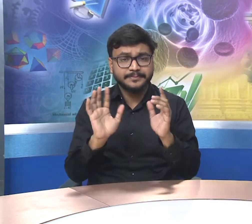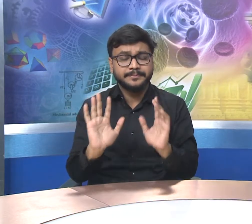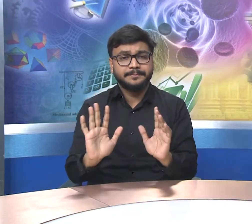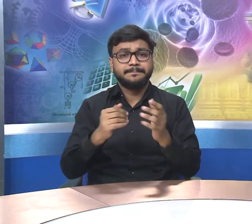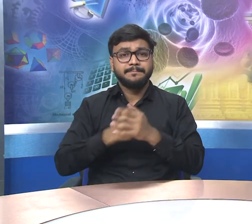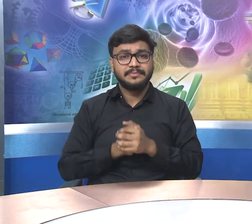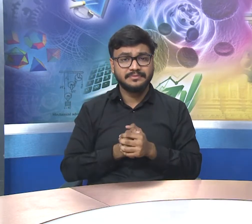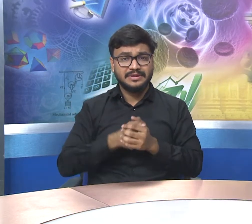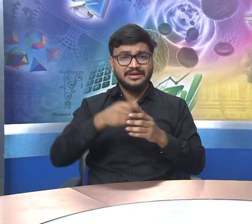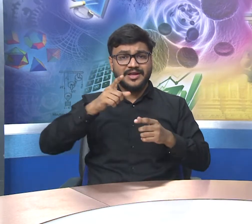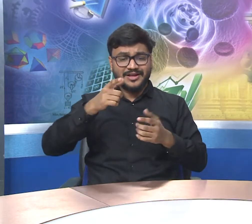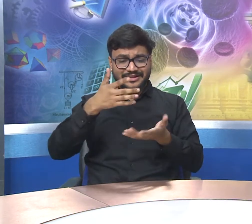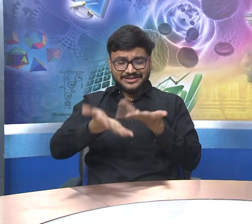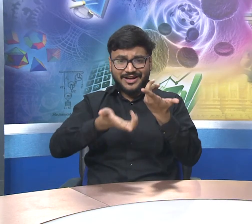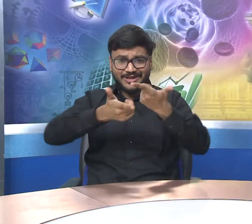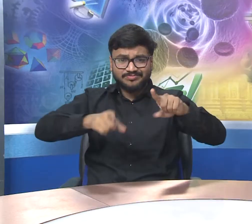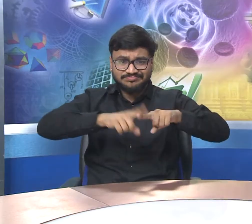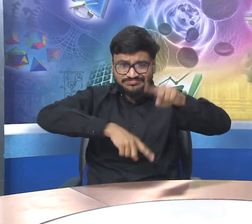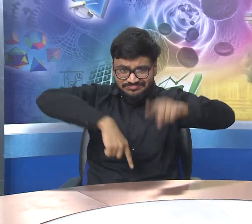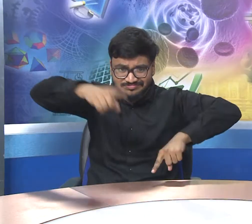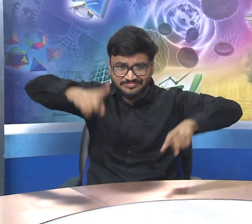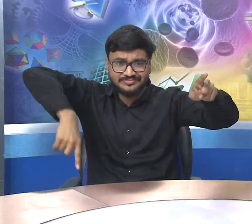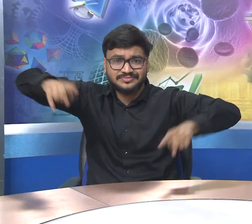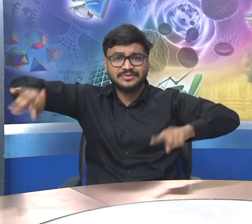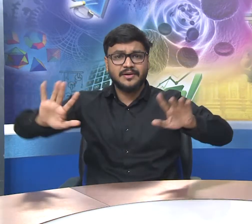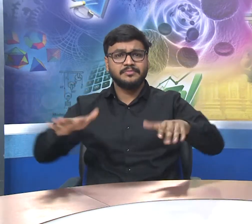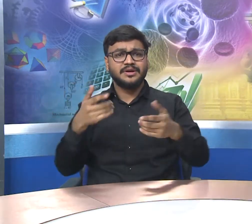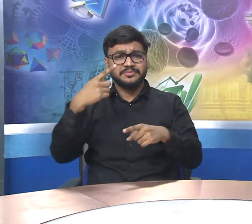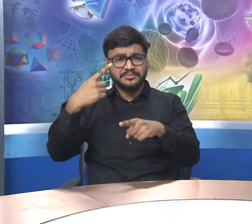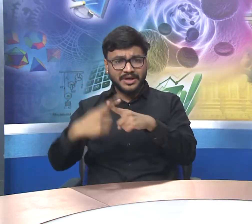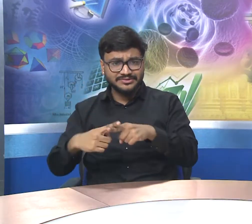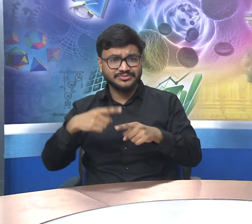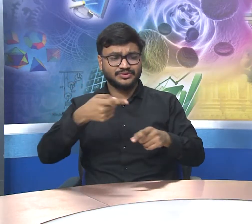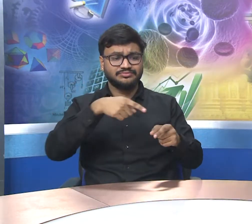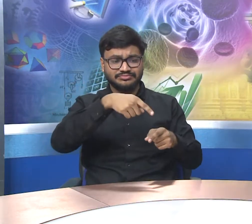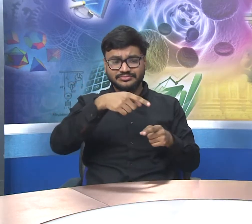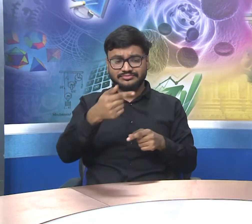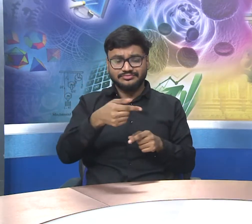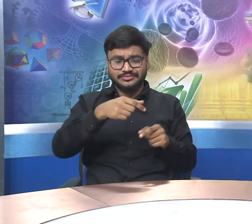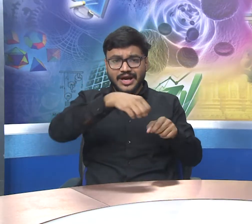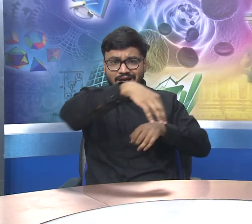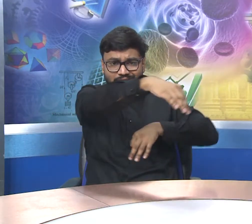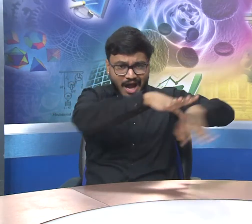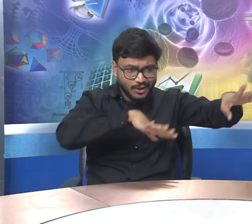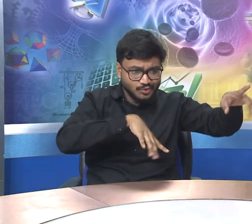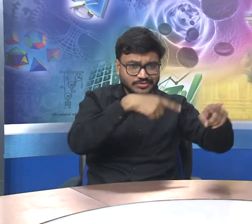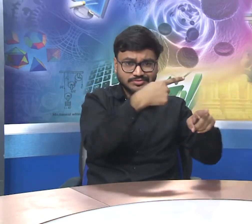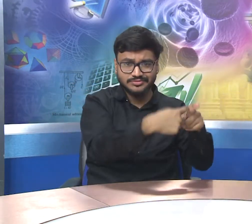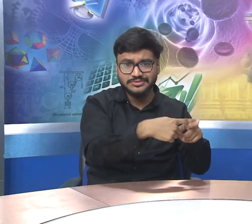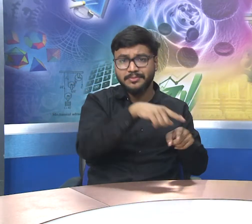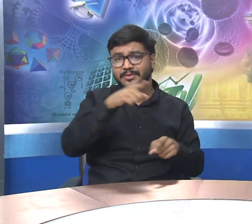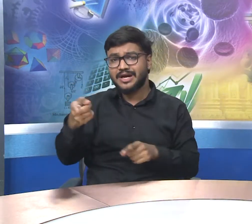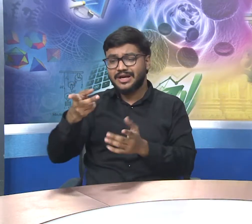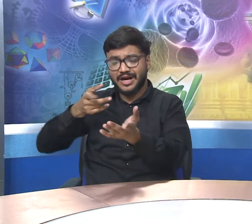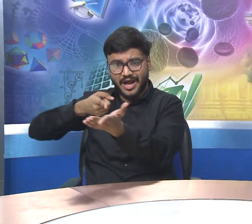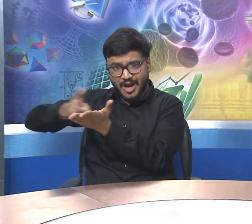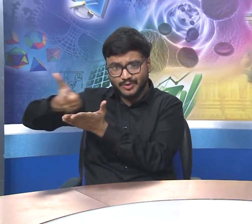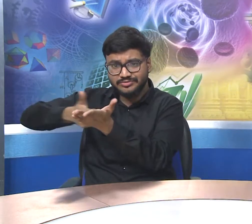Similarly, there is a variation in sign language used by deaf people in urban